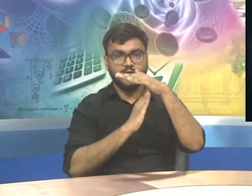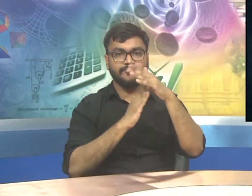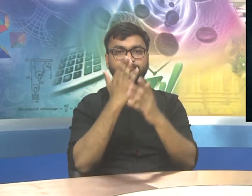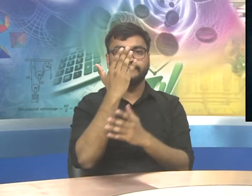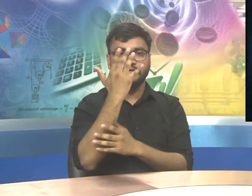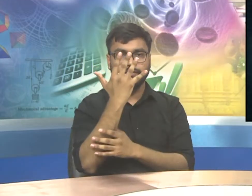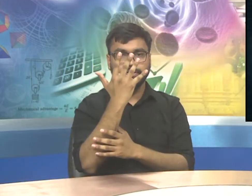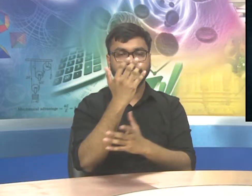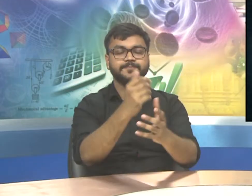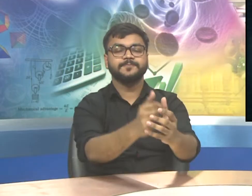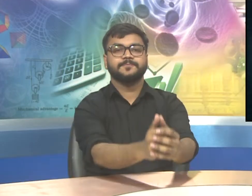Let's take a short break.